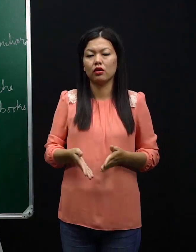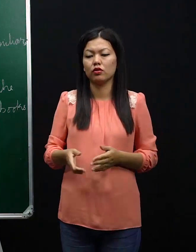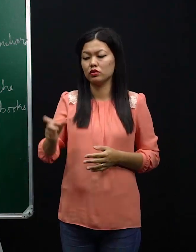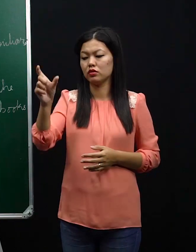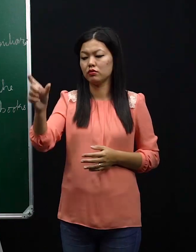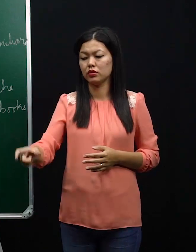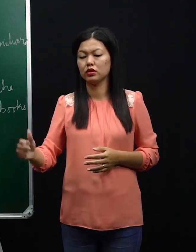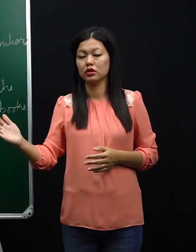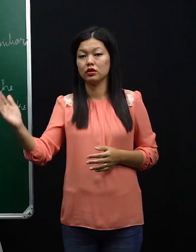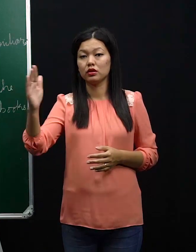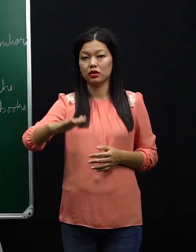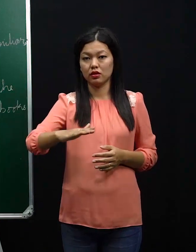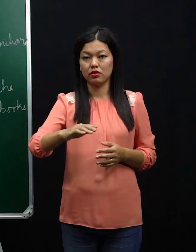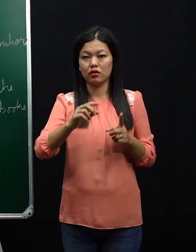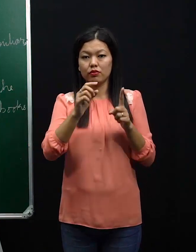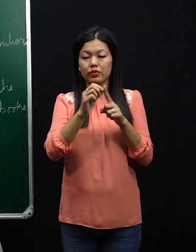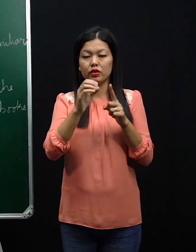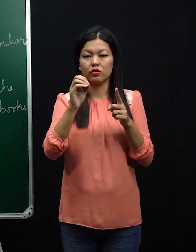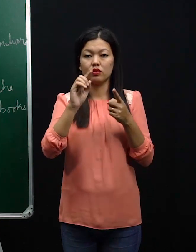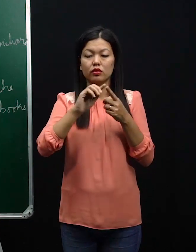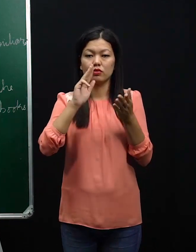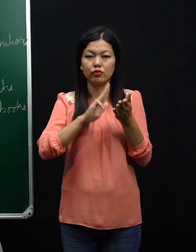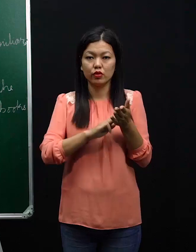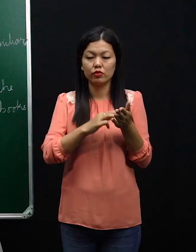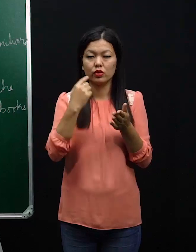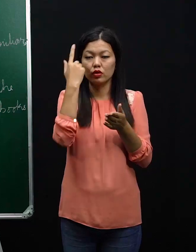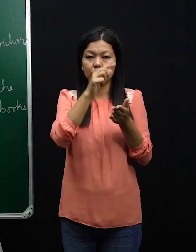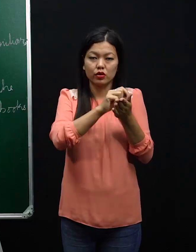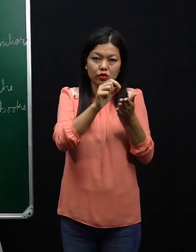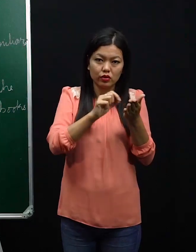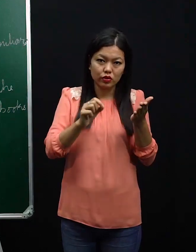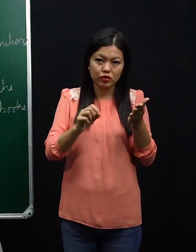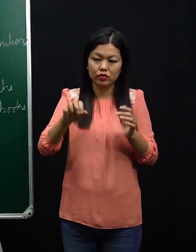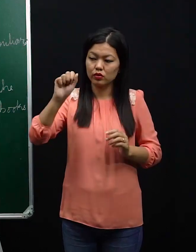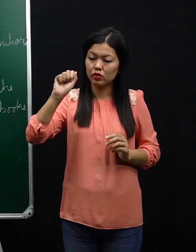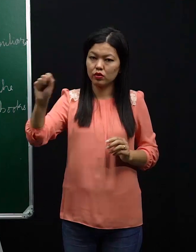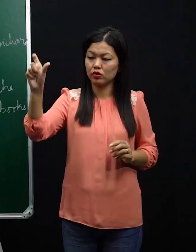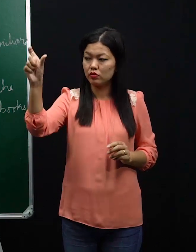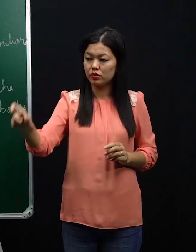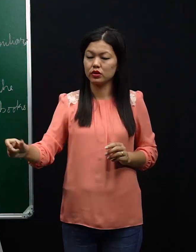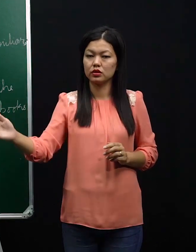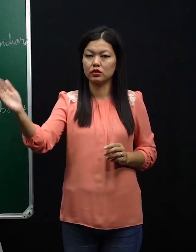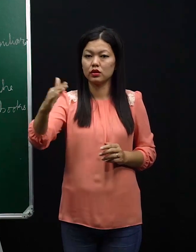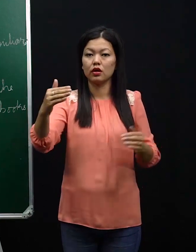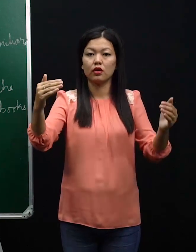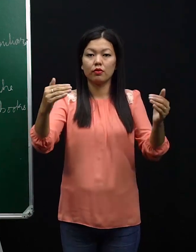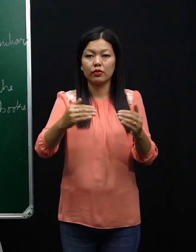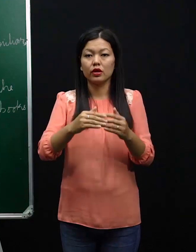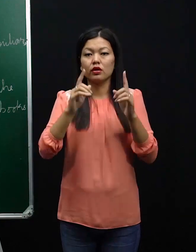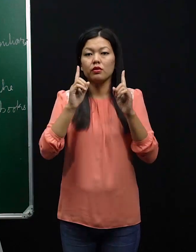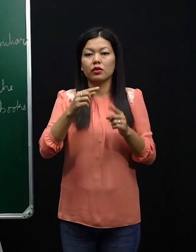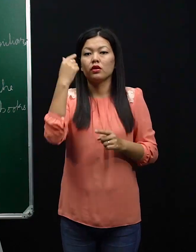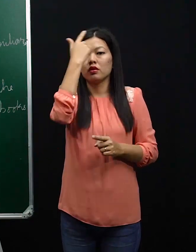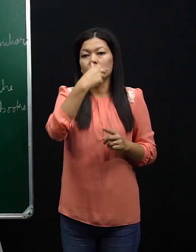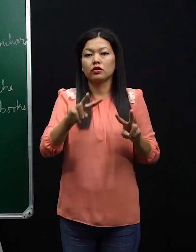the likeness of the face that was on the mountain." But it disappointed him. Why? Because he saw the difference in